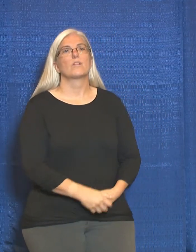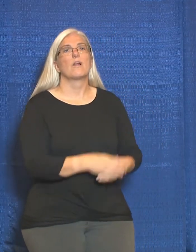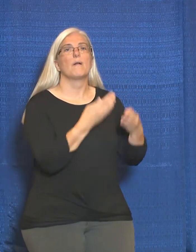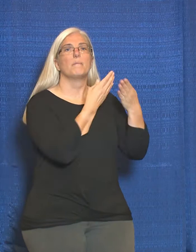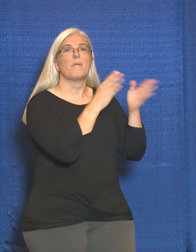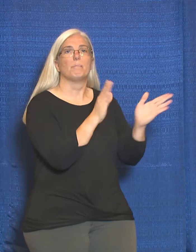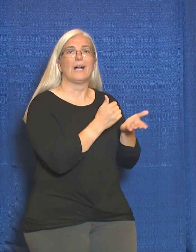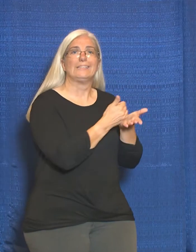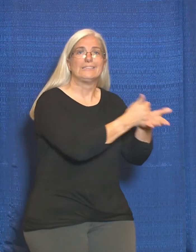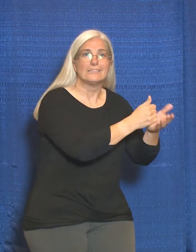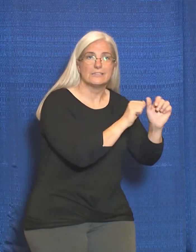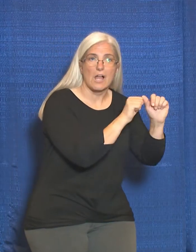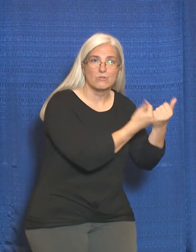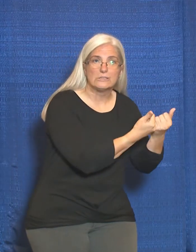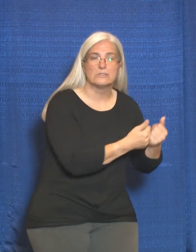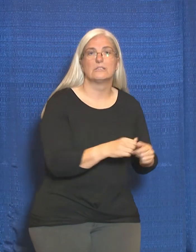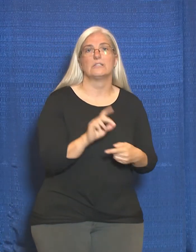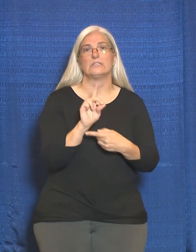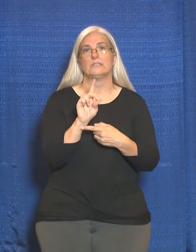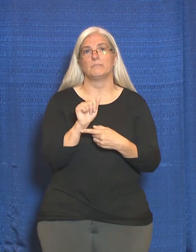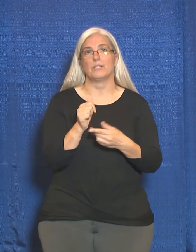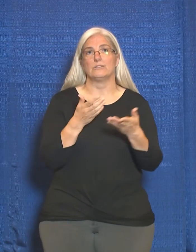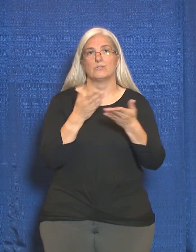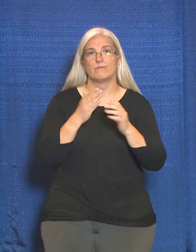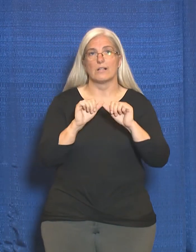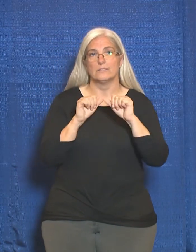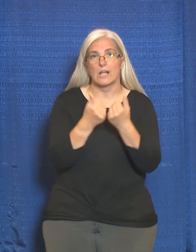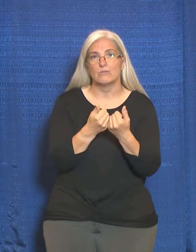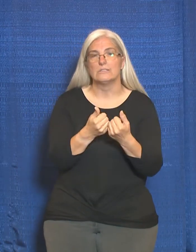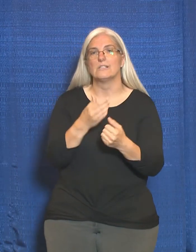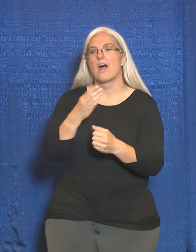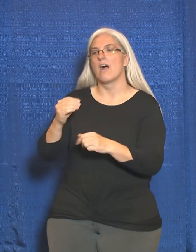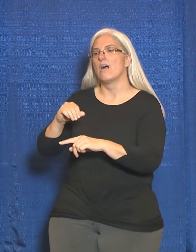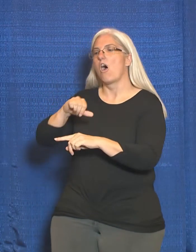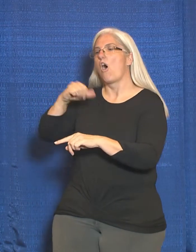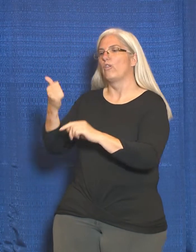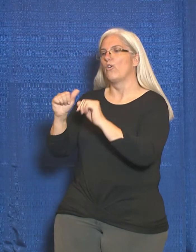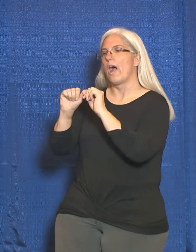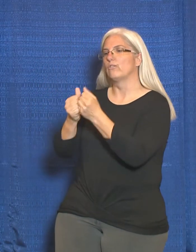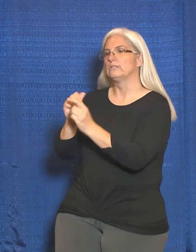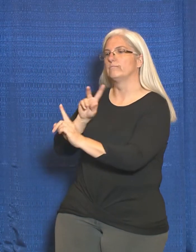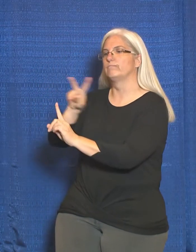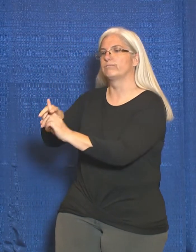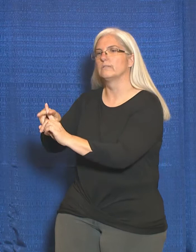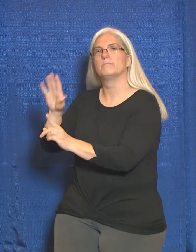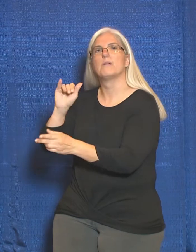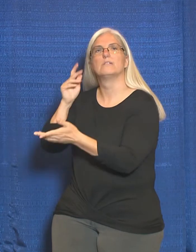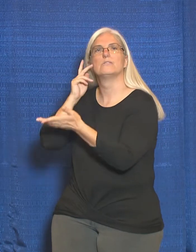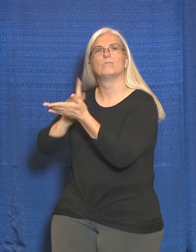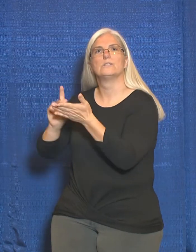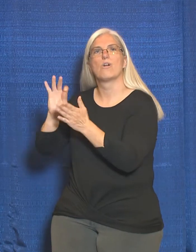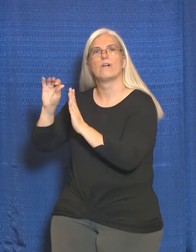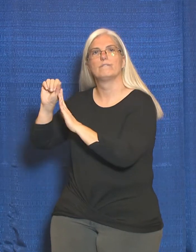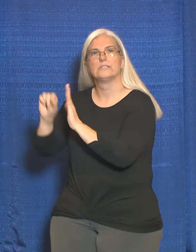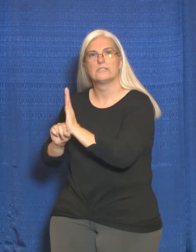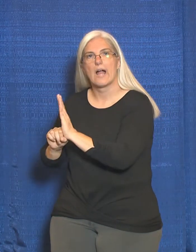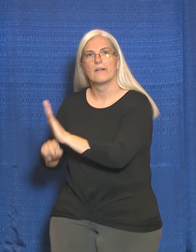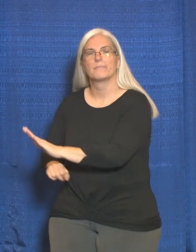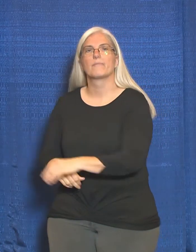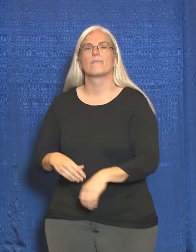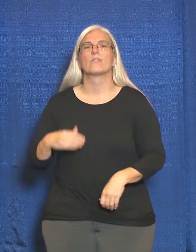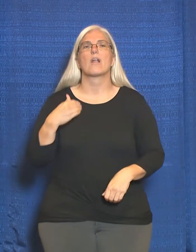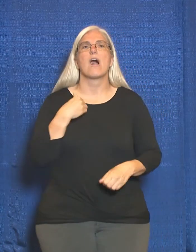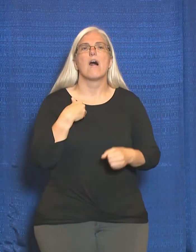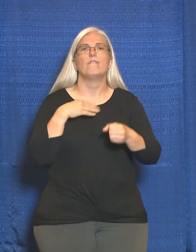public assistance agencies, disability service agencies, and other agencies designated by the Secretary of